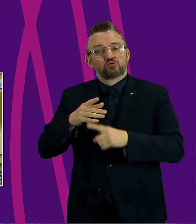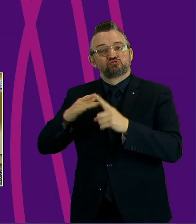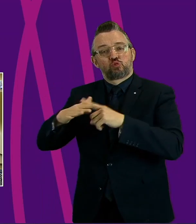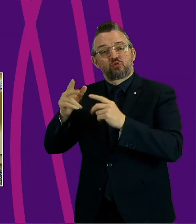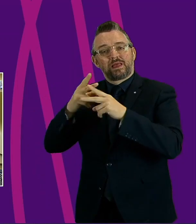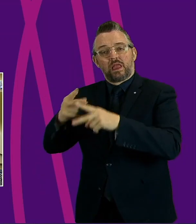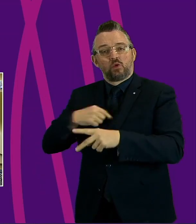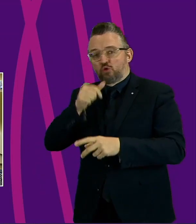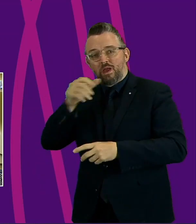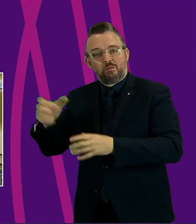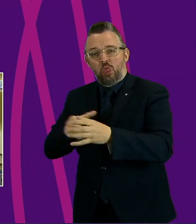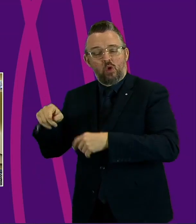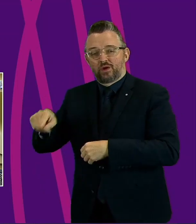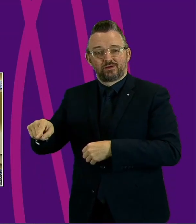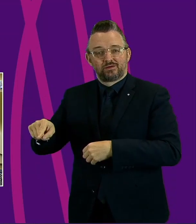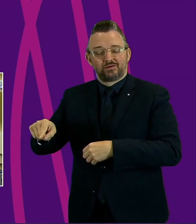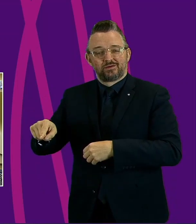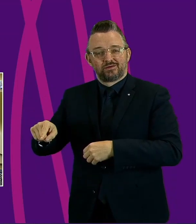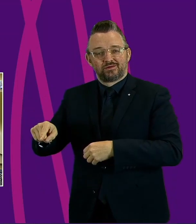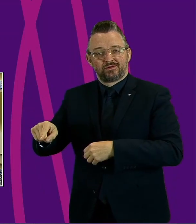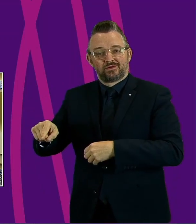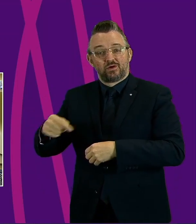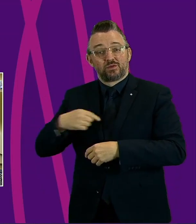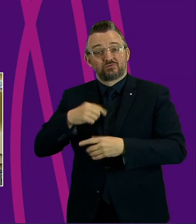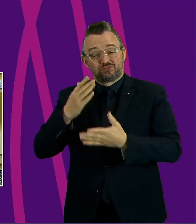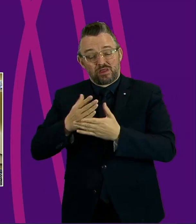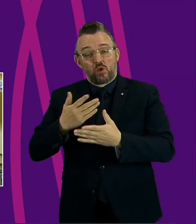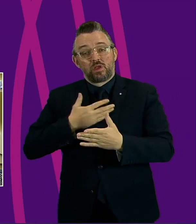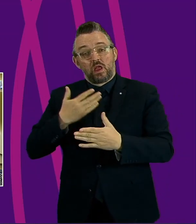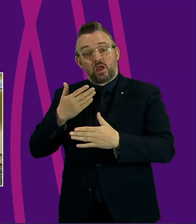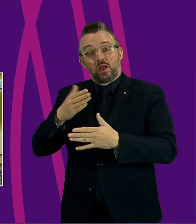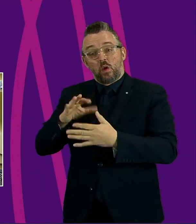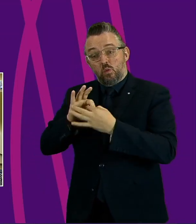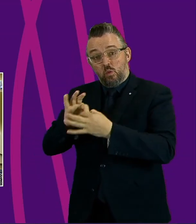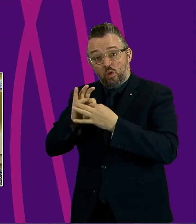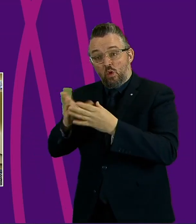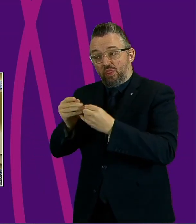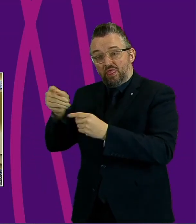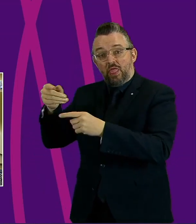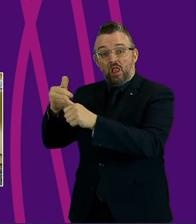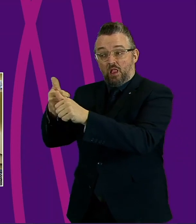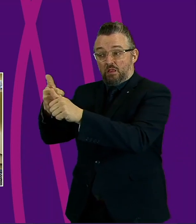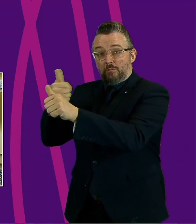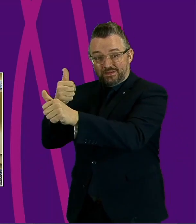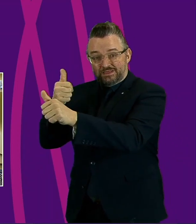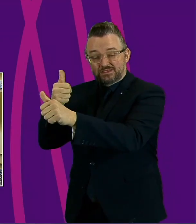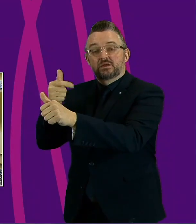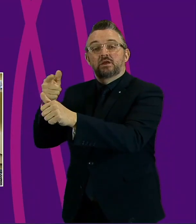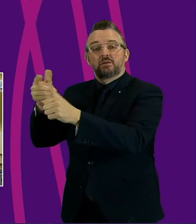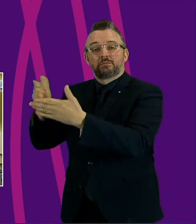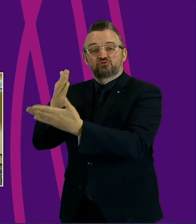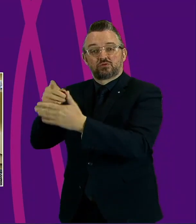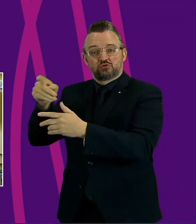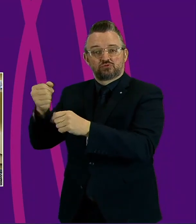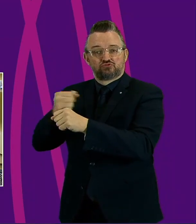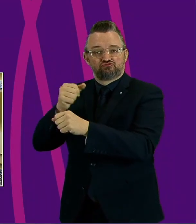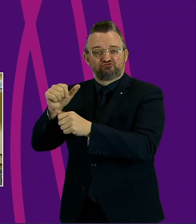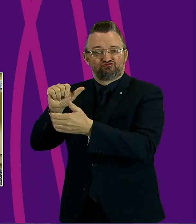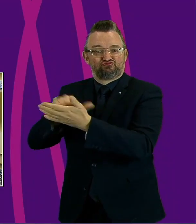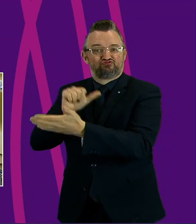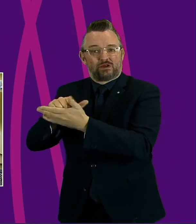anybody or trying to pass the buck, I do think it's really important we work with employers to make sure employers are doing the right thing and fulfilling